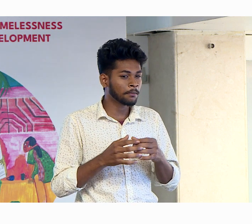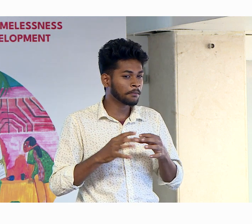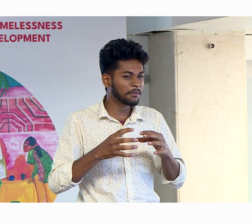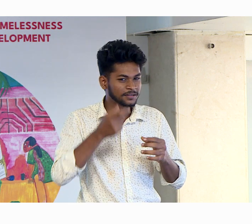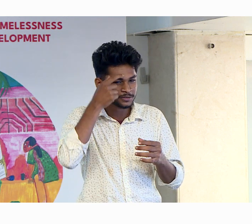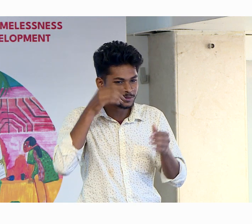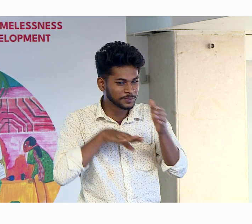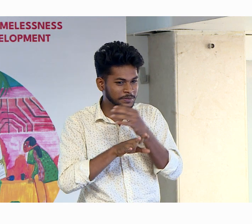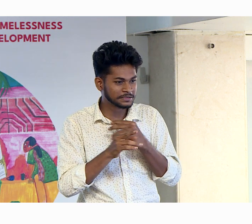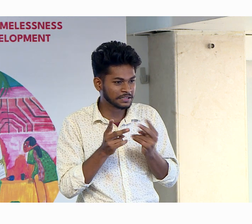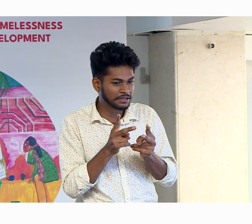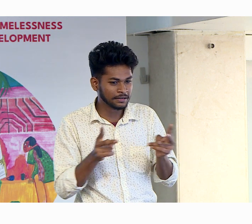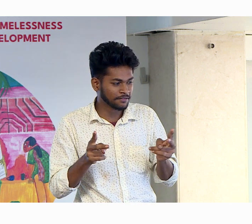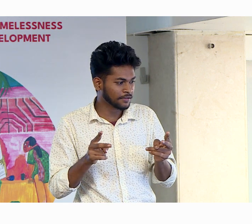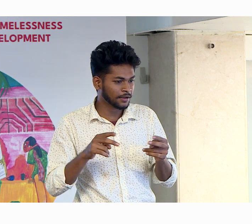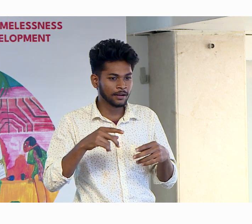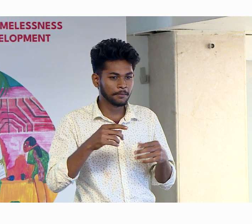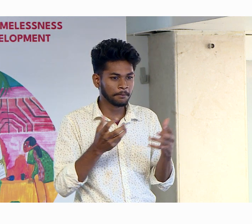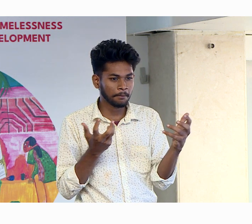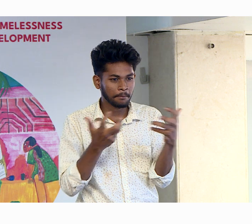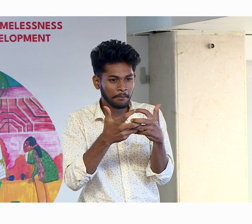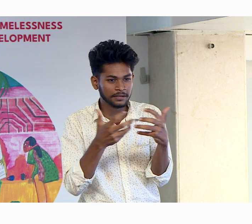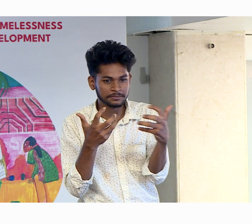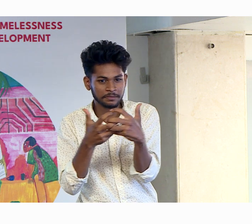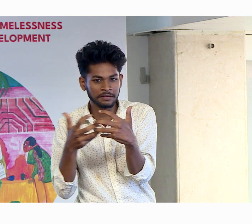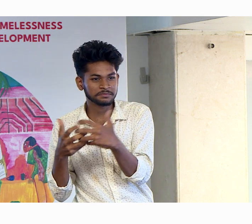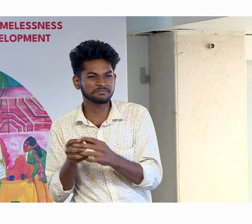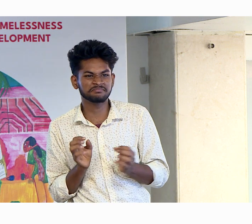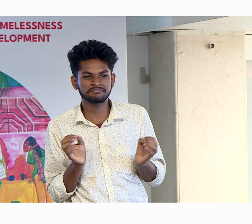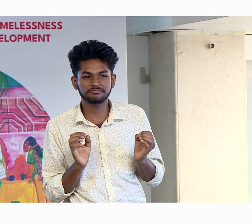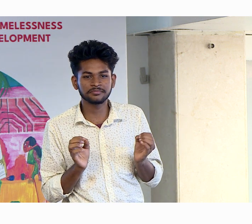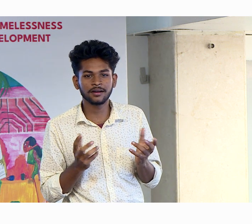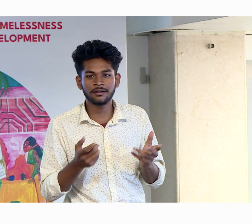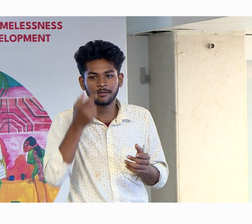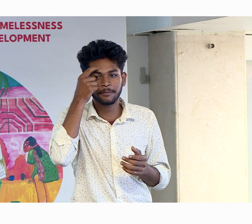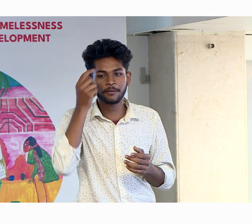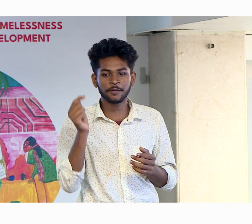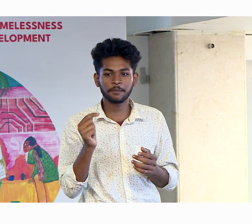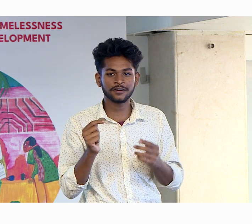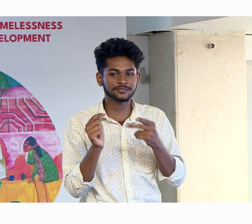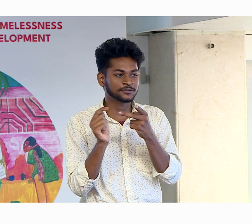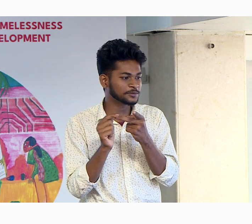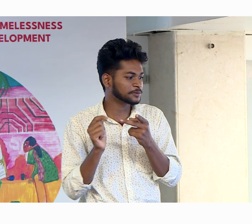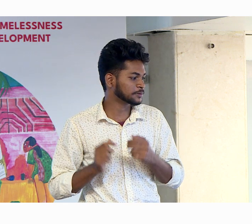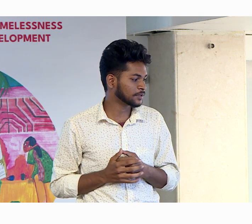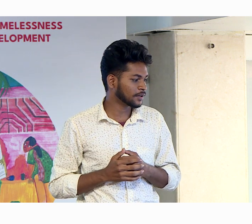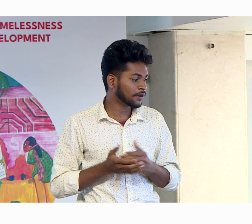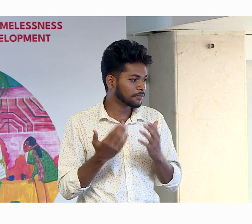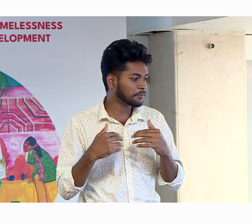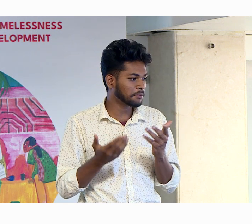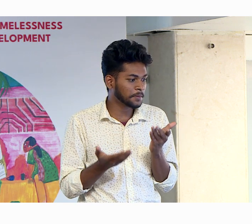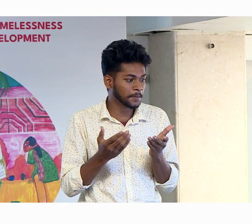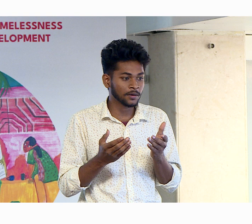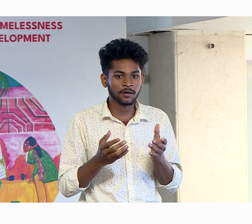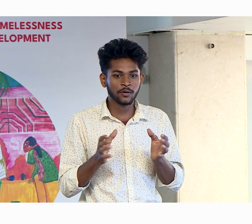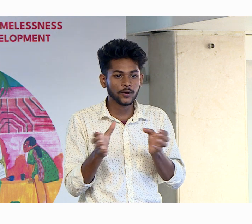as well as encouragement for communities practice. We talk a lot about what we call robust critical dialogue, which is very